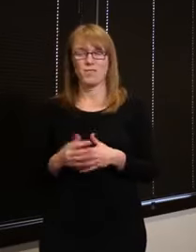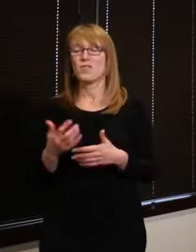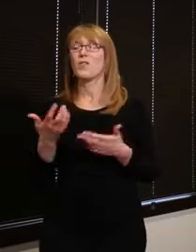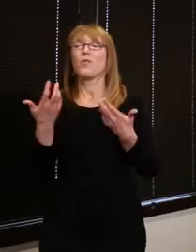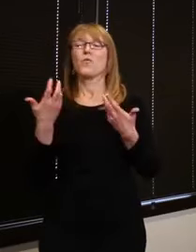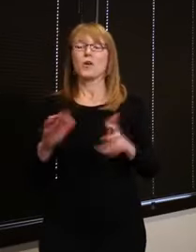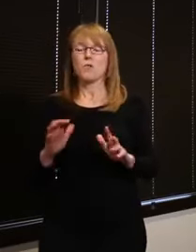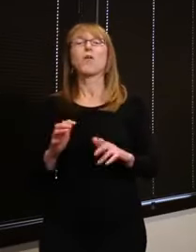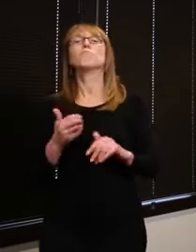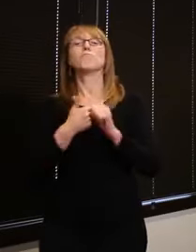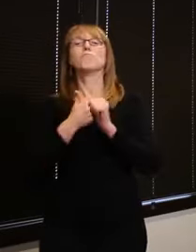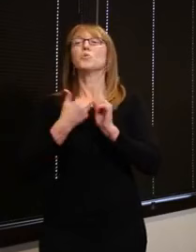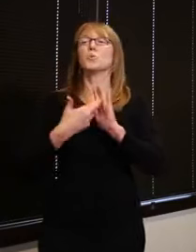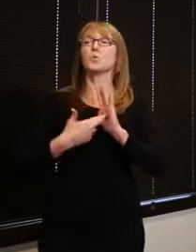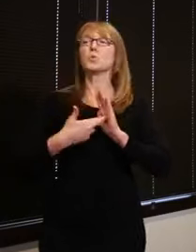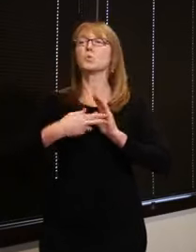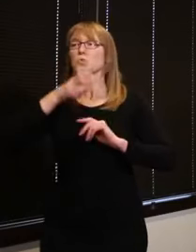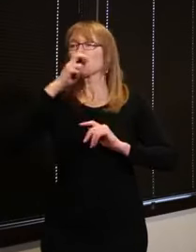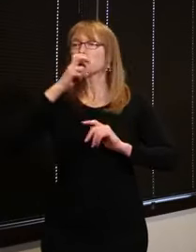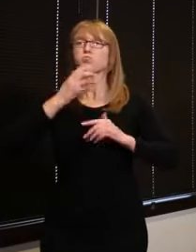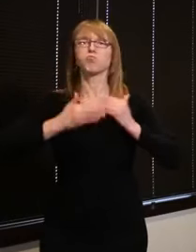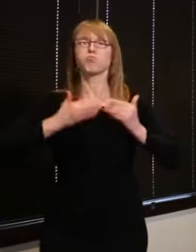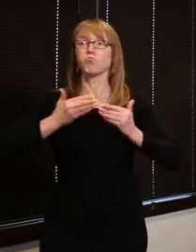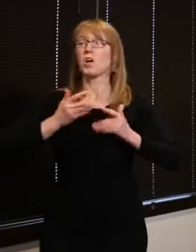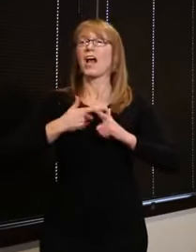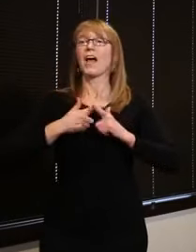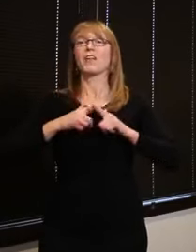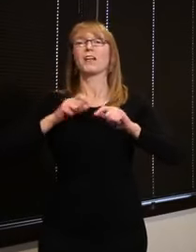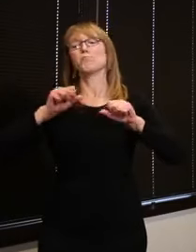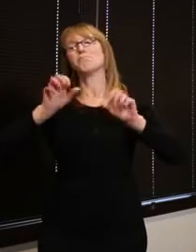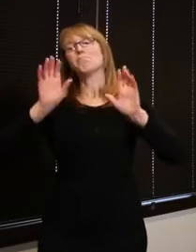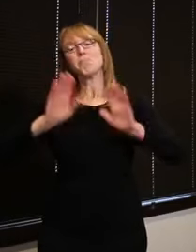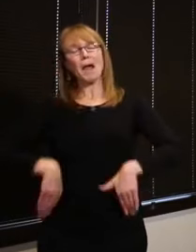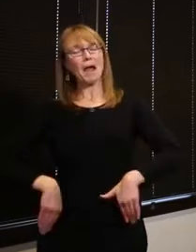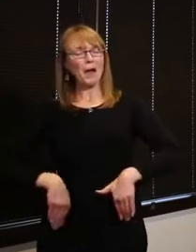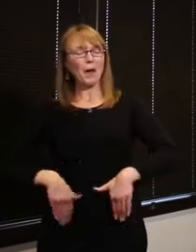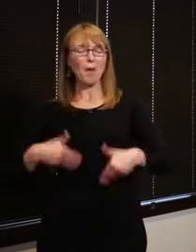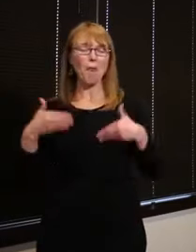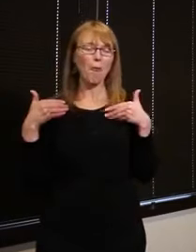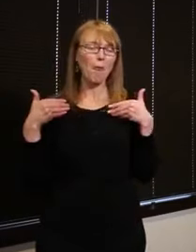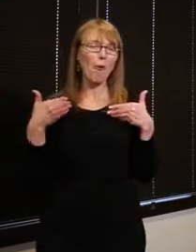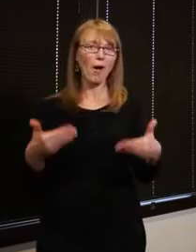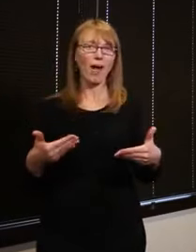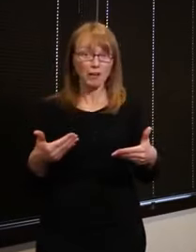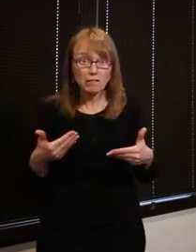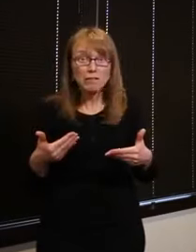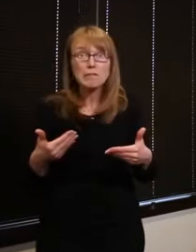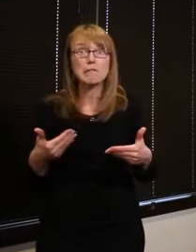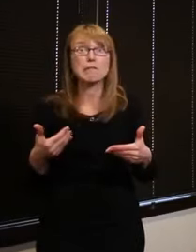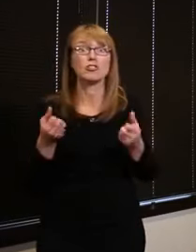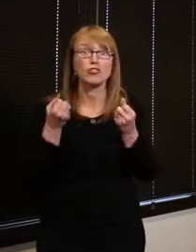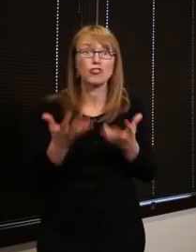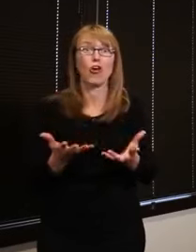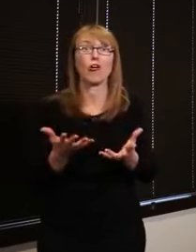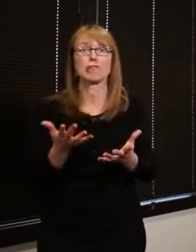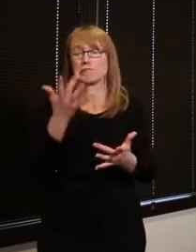and create a second wave which would ultimately overrun our healthcare systems and cause a lot of death. And again, just to reiterate that